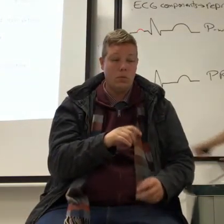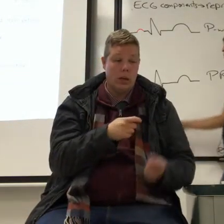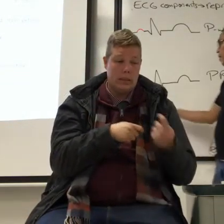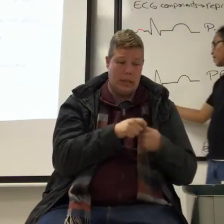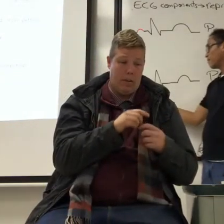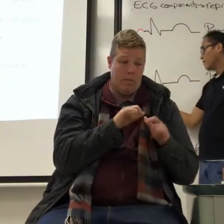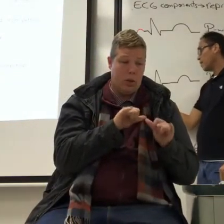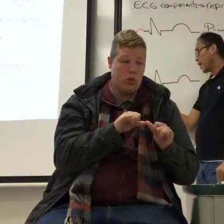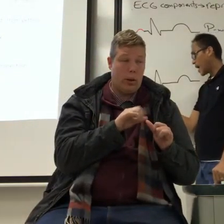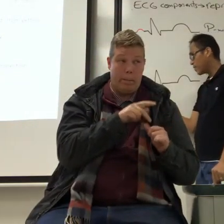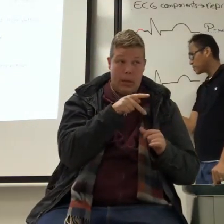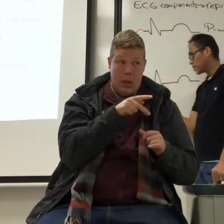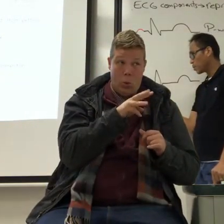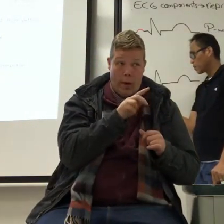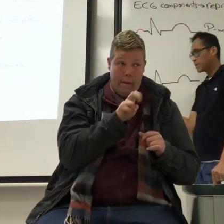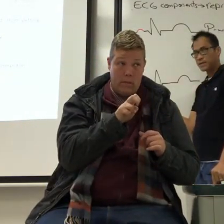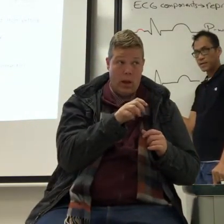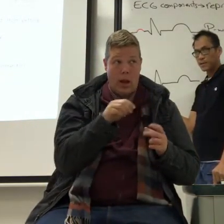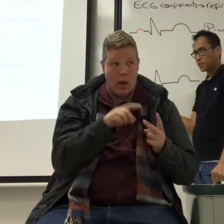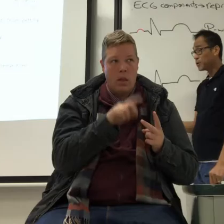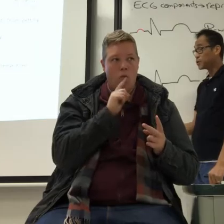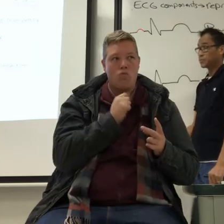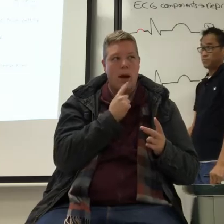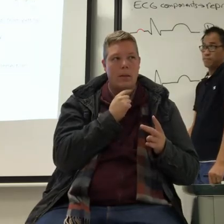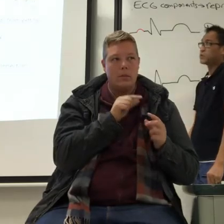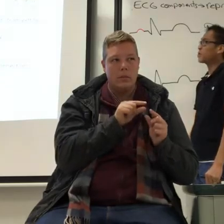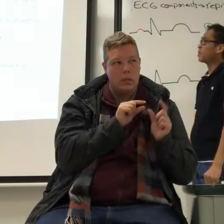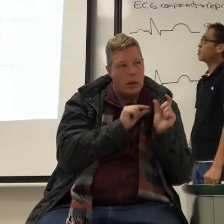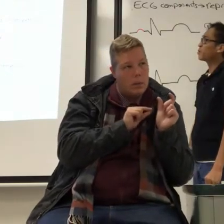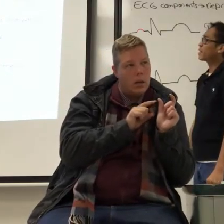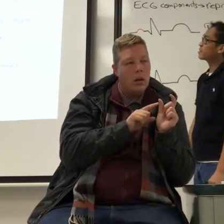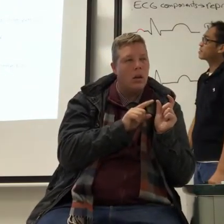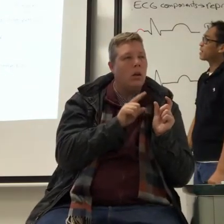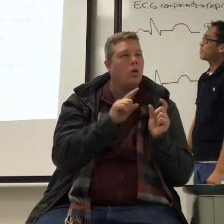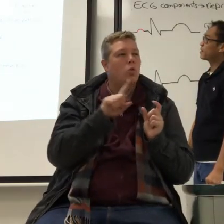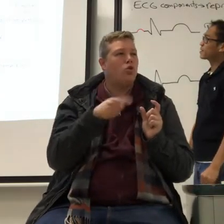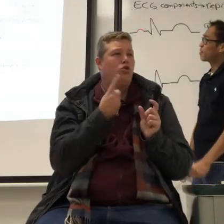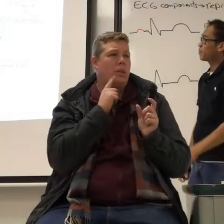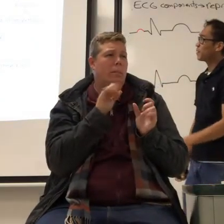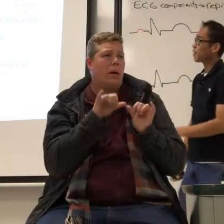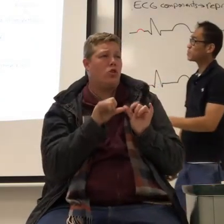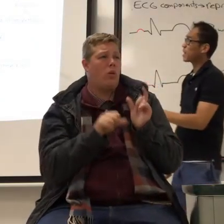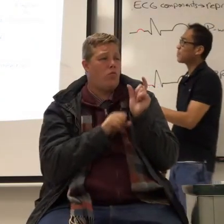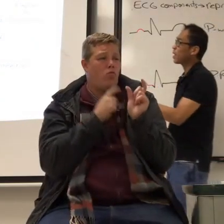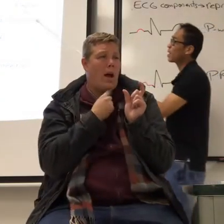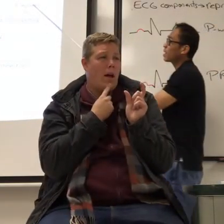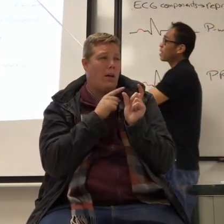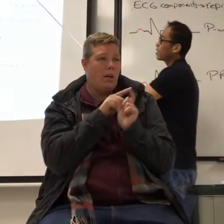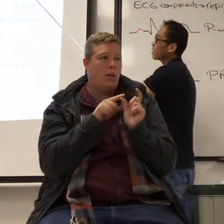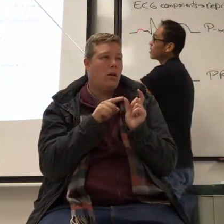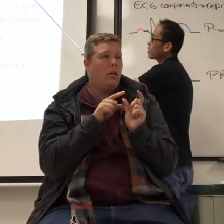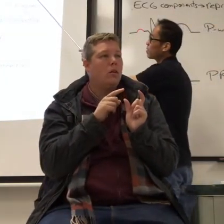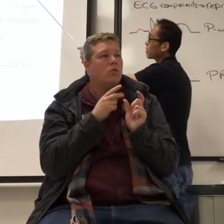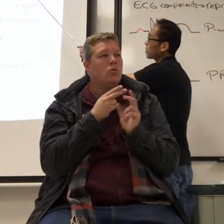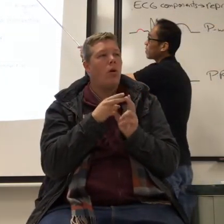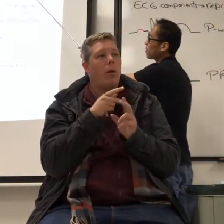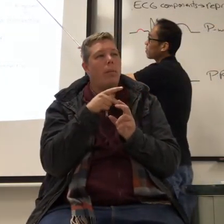the P wave and this little red segment, you could just measure the little red segment, and that's called the PR segment, right